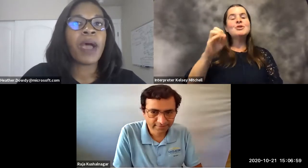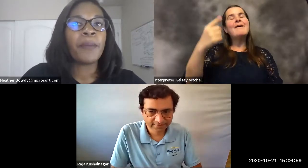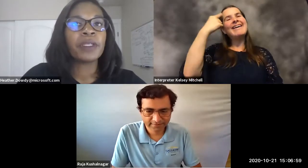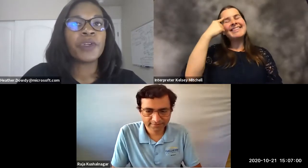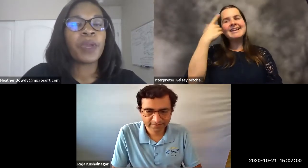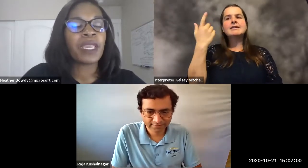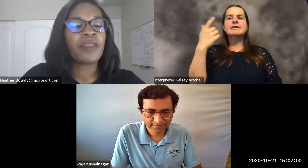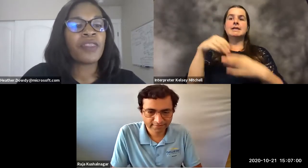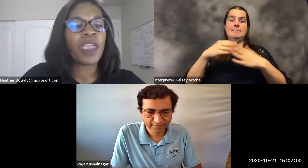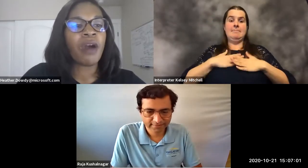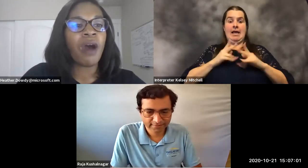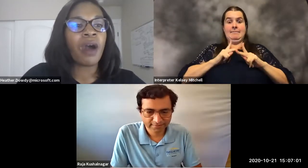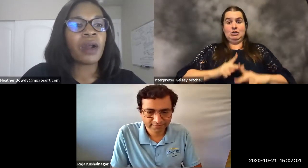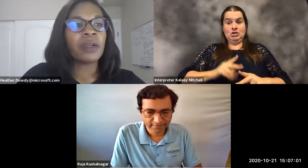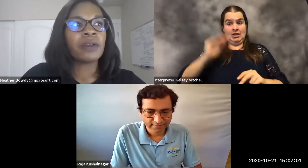in my personal opinion,